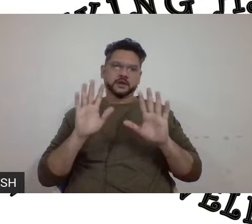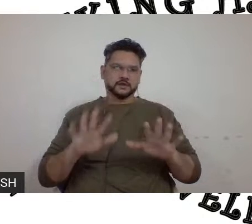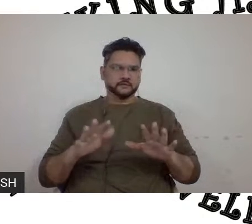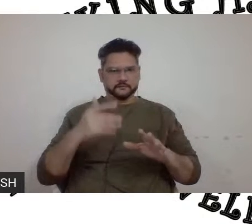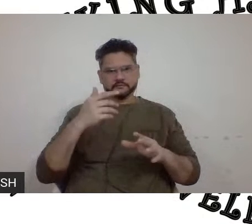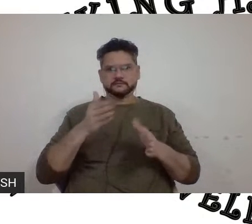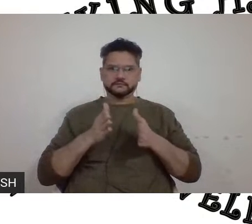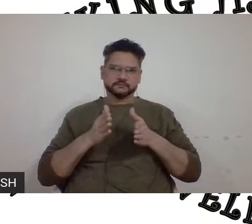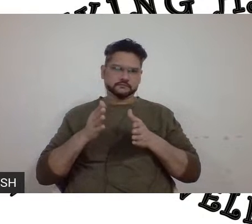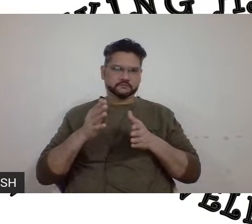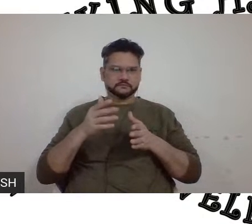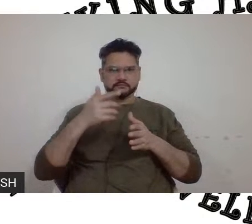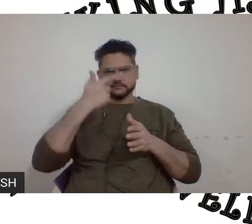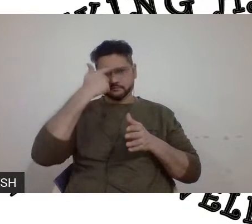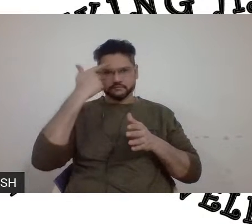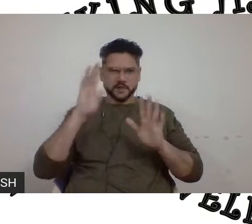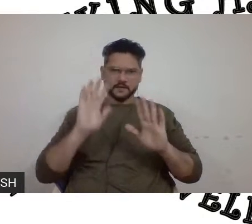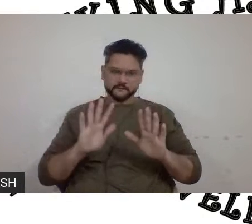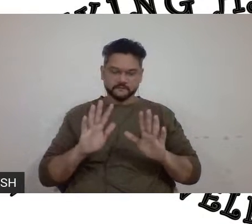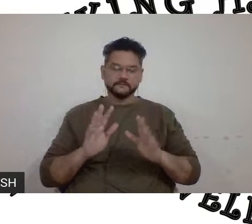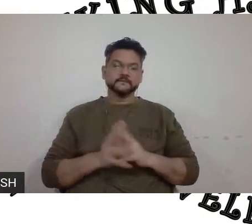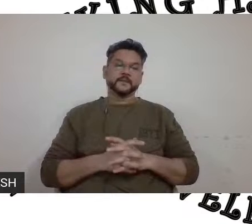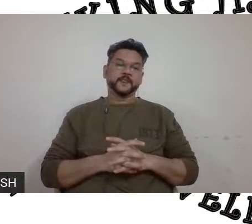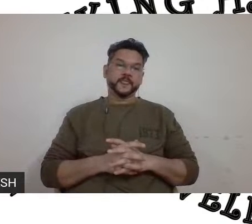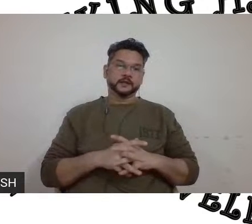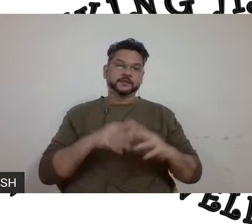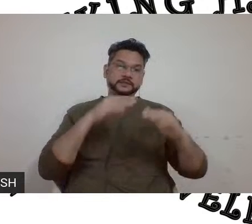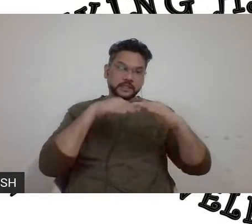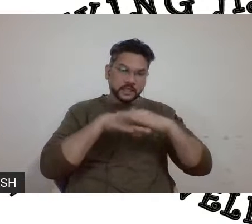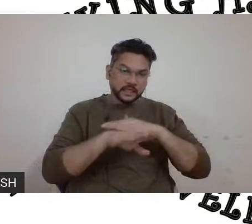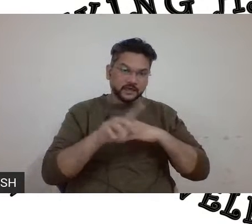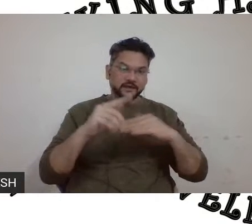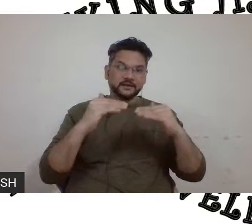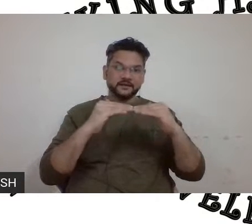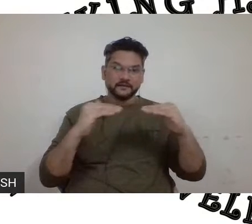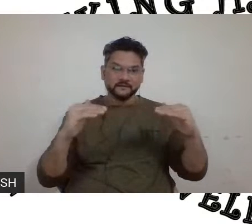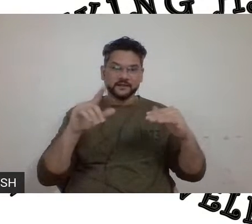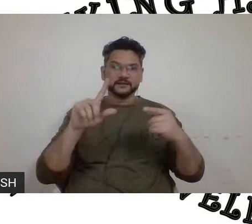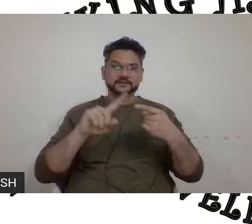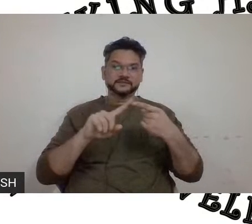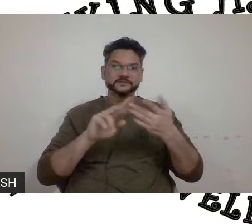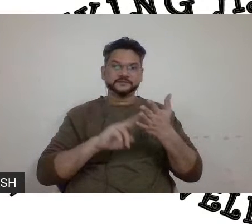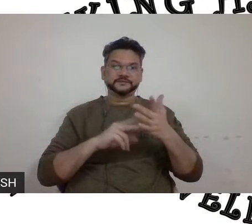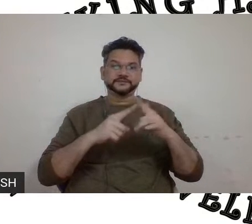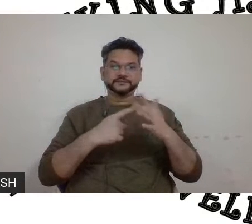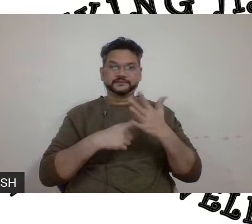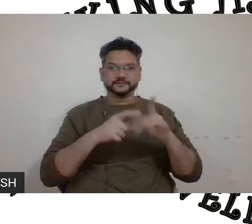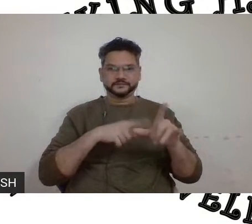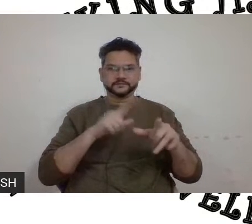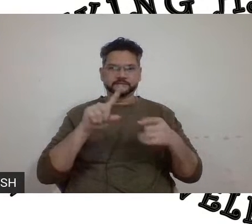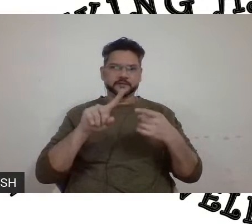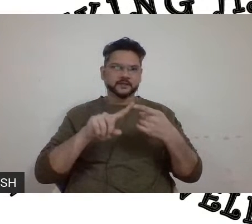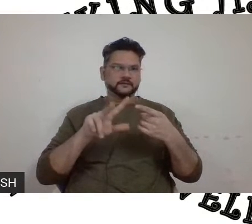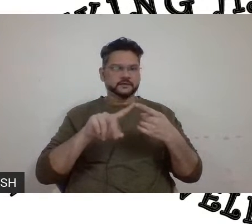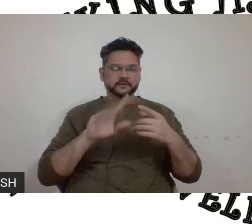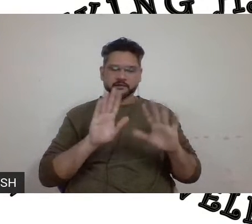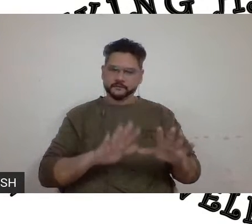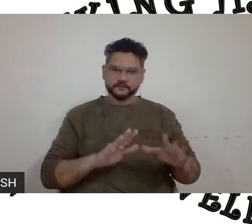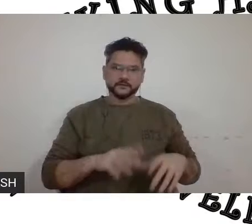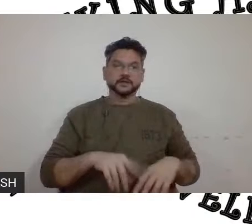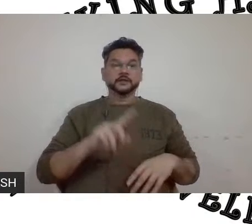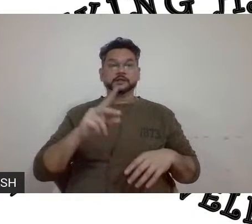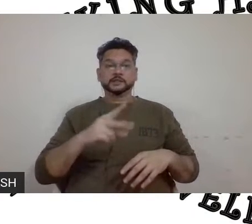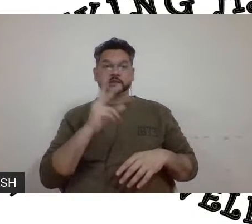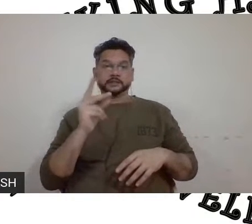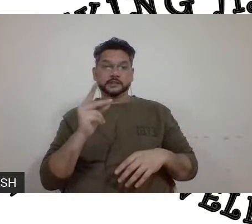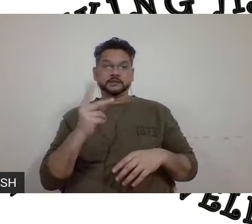which can be opted for in the private sector. Second is the mid level job or the supervisory job where they are supposed to take care